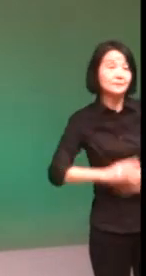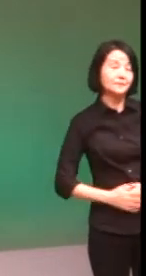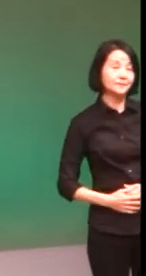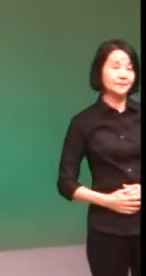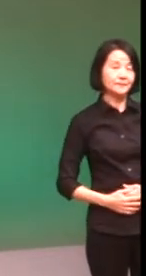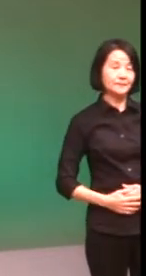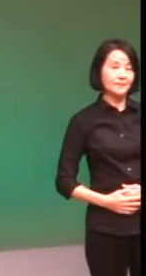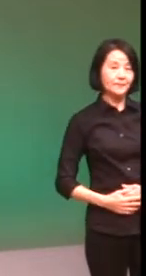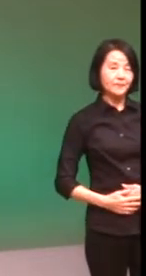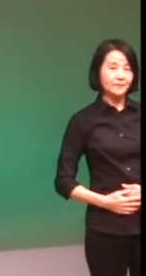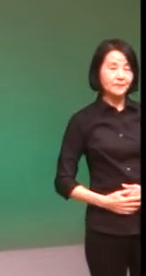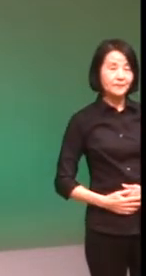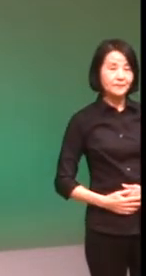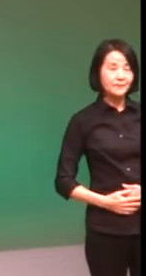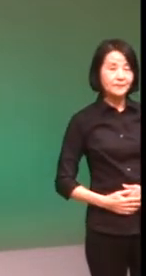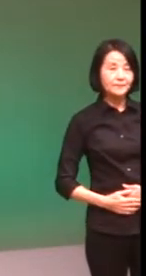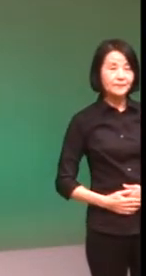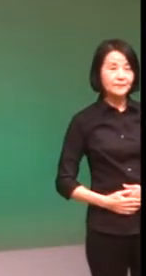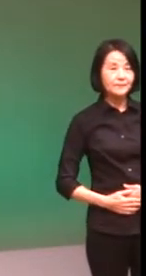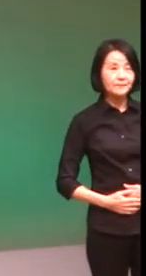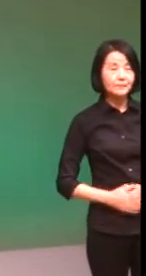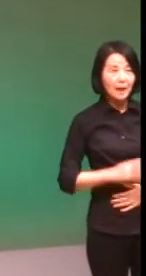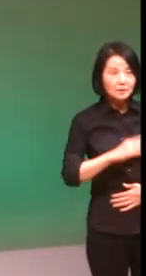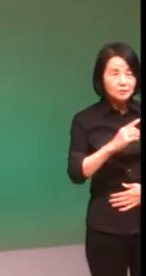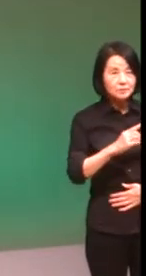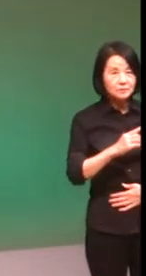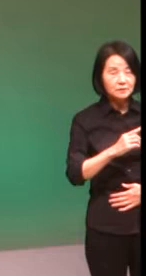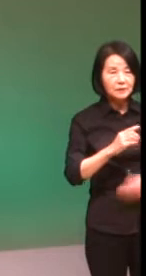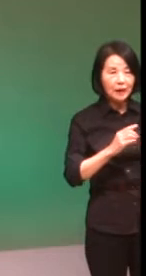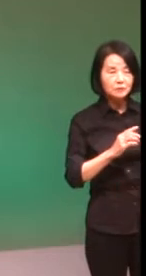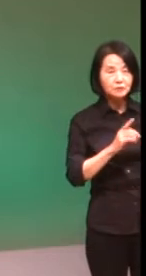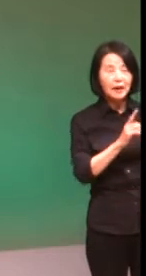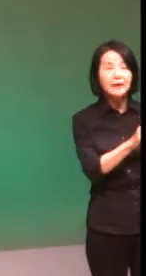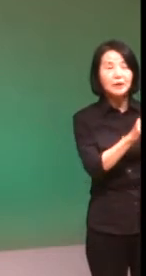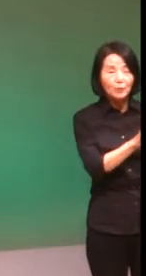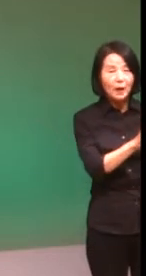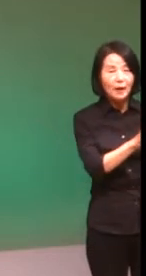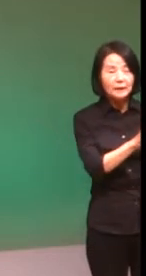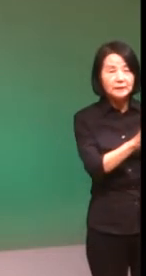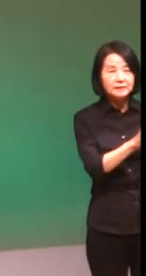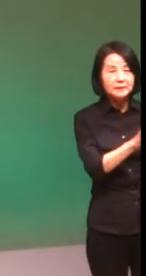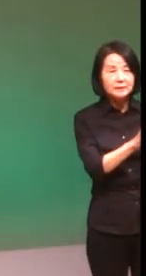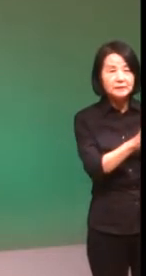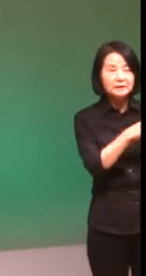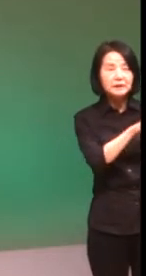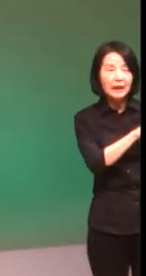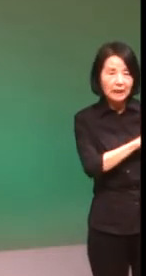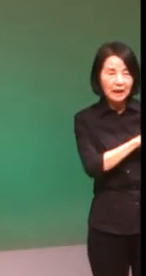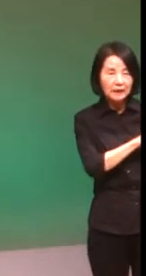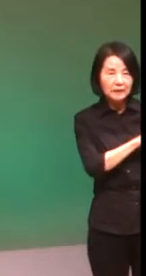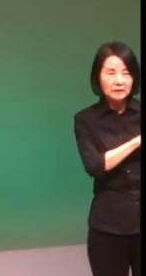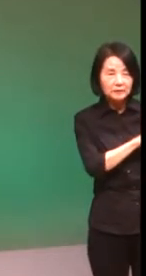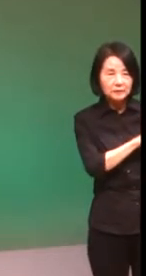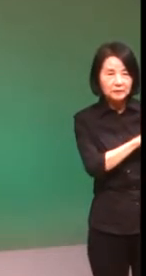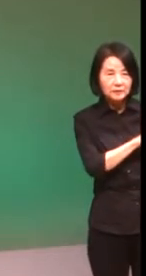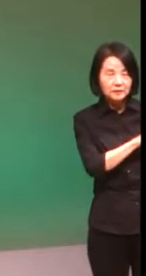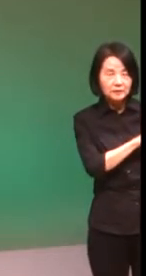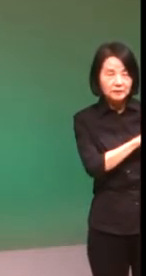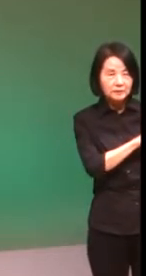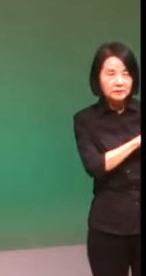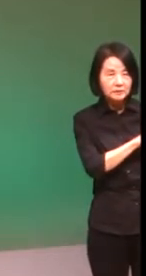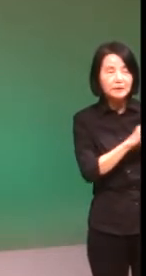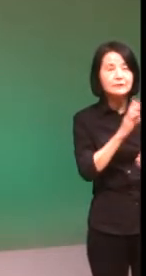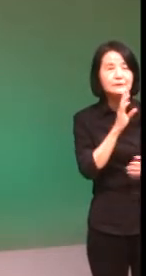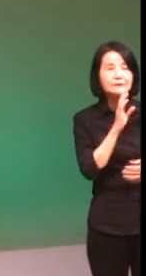about. Remembering that nuclear weapons are actual, outdated, clumsy weapons, not symbols of